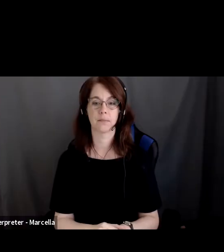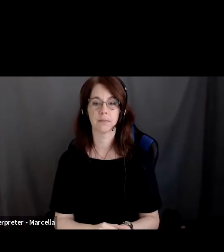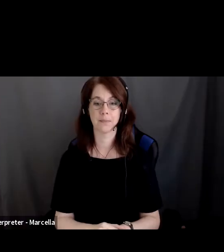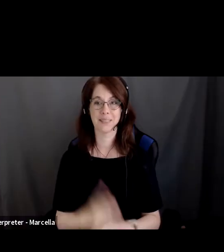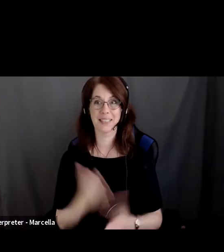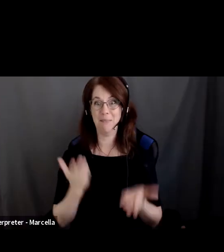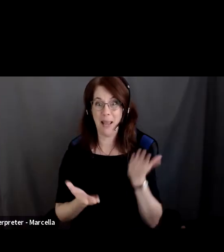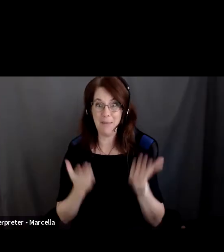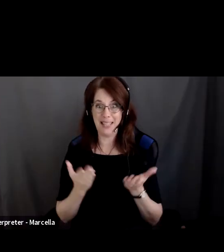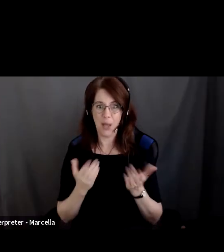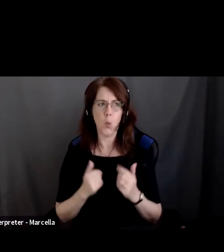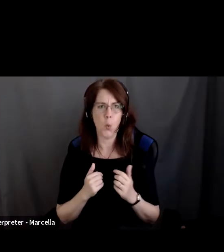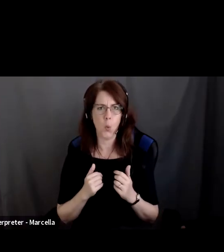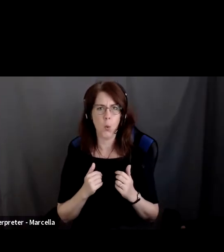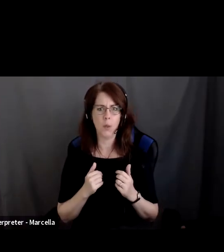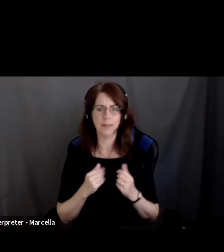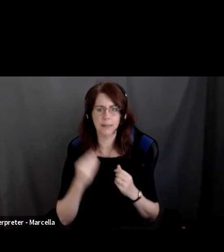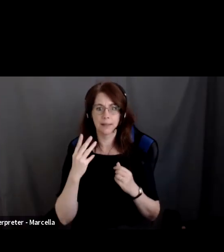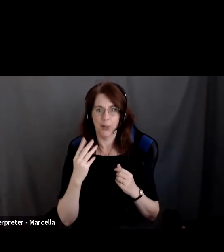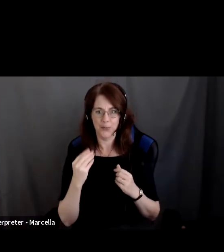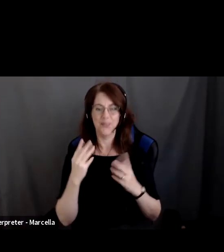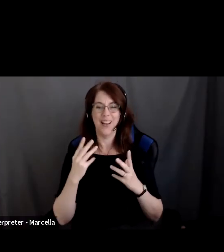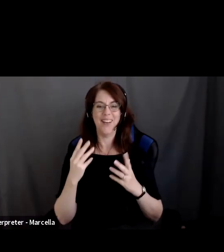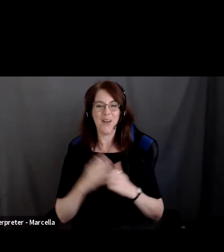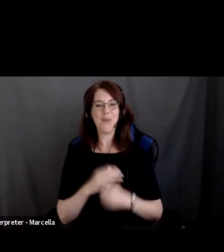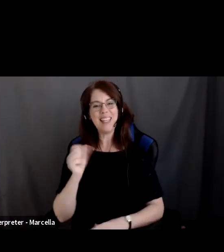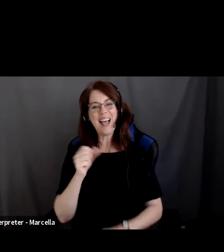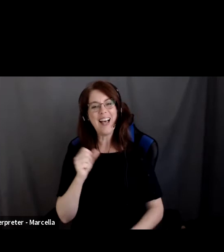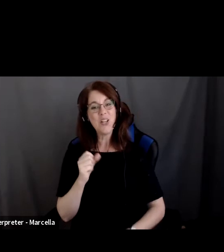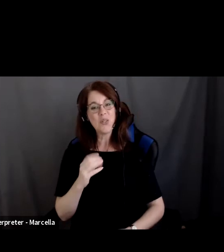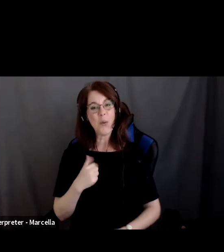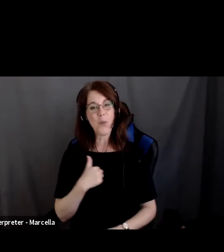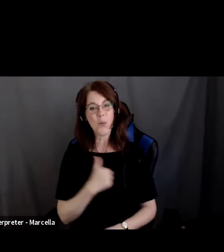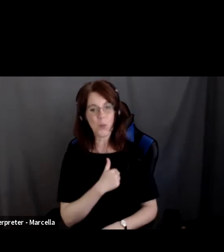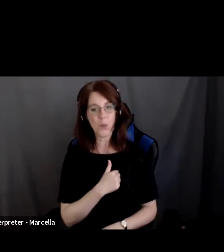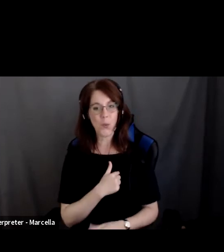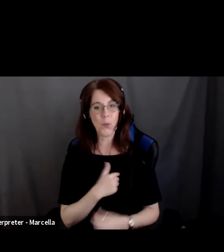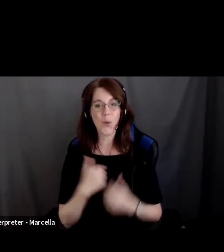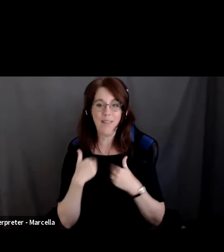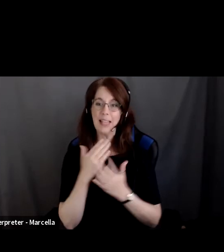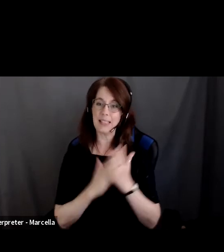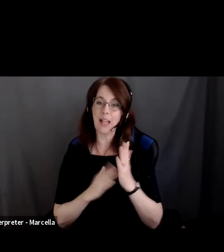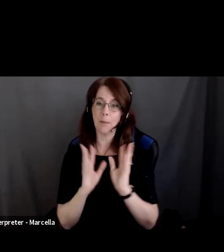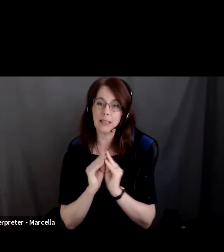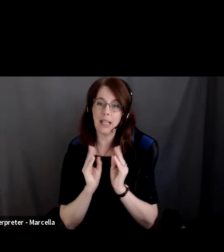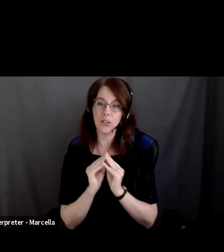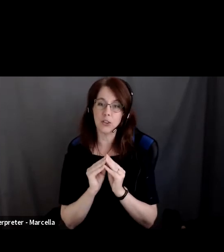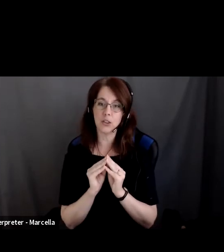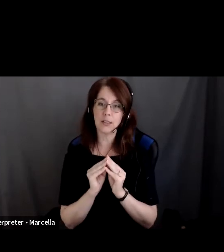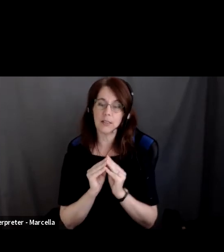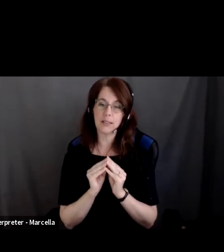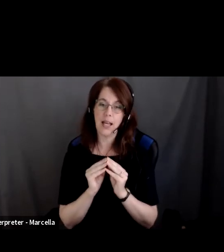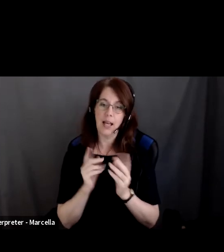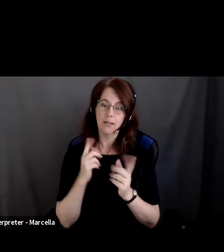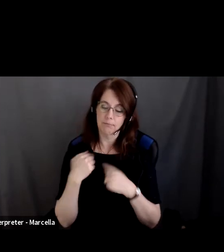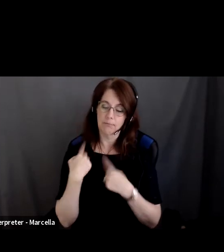Maybe. There we go. Yeah. Yeah, so we have had some sessions on, and we've been talking